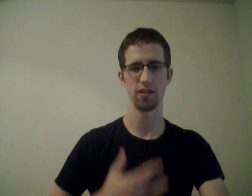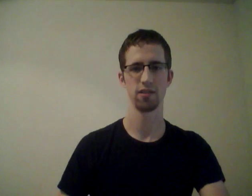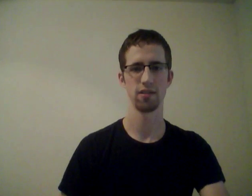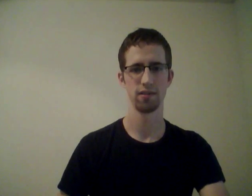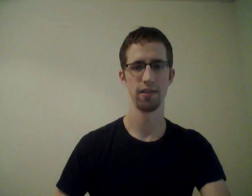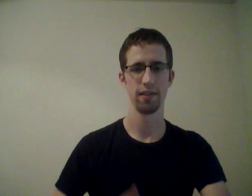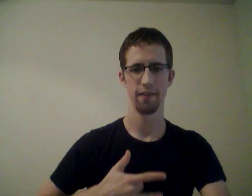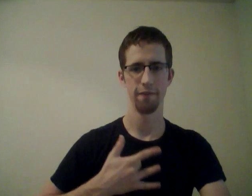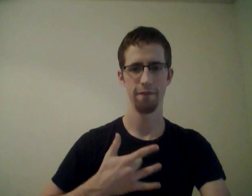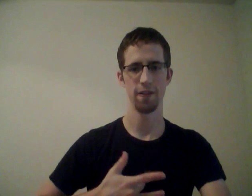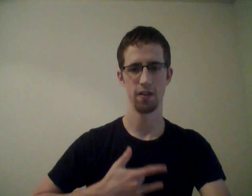chest. Feel.